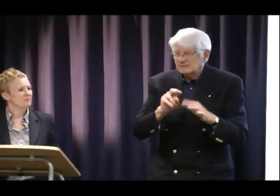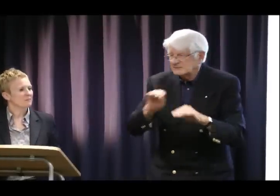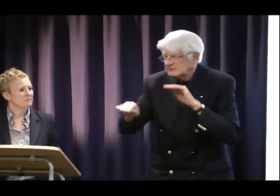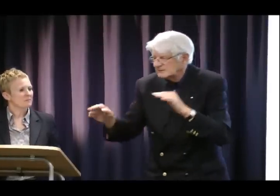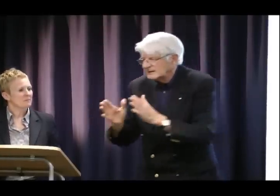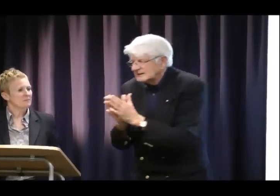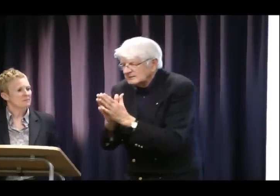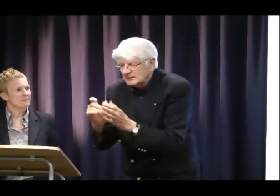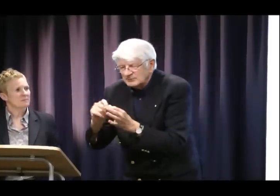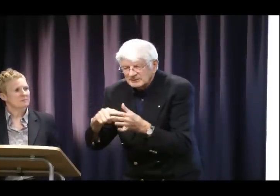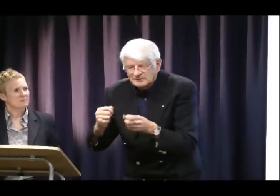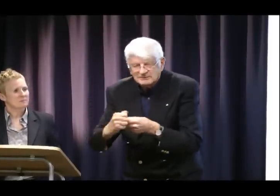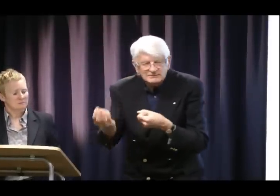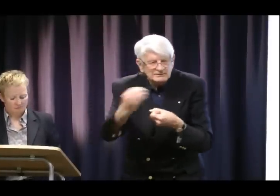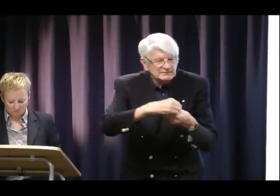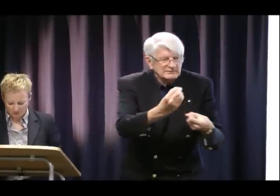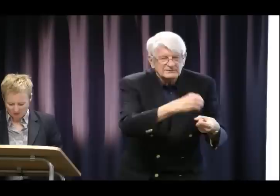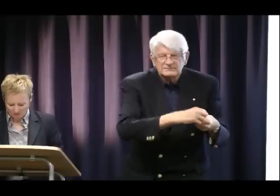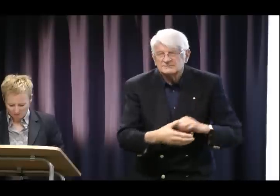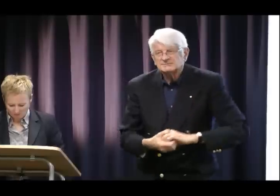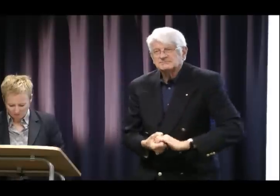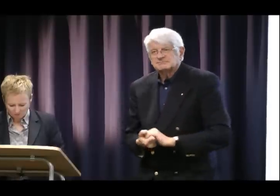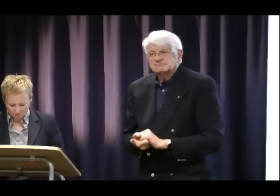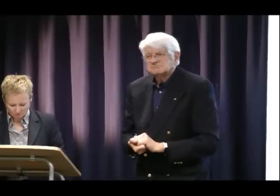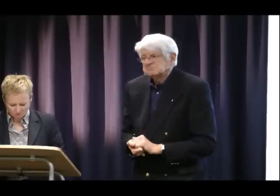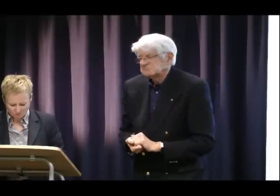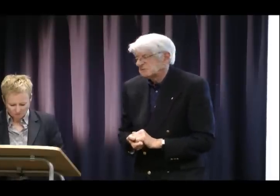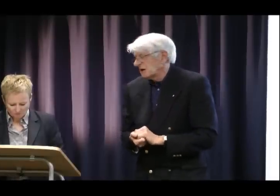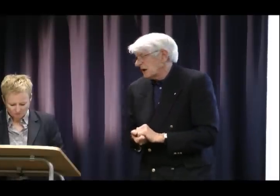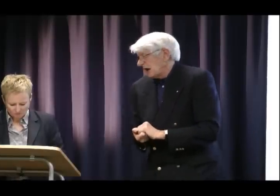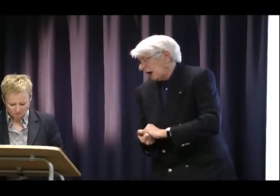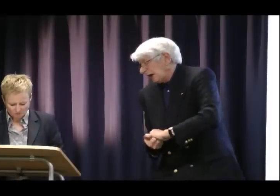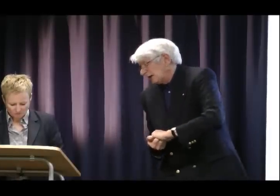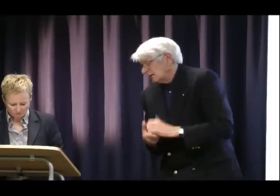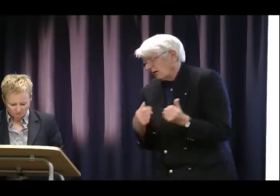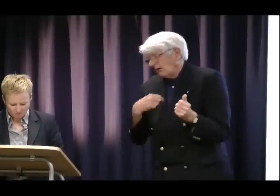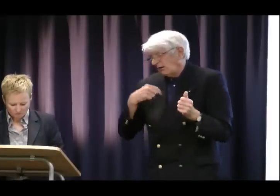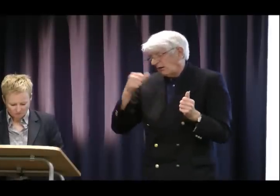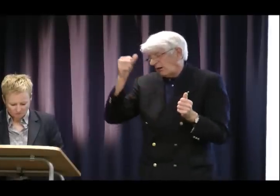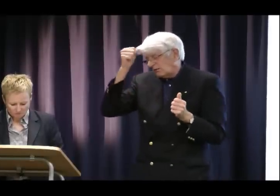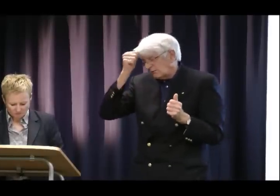involved, instead of going out there begging people for their involvement.